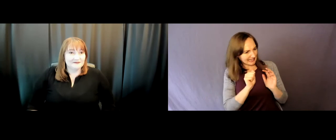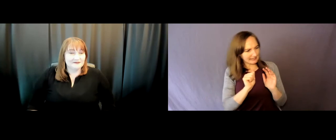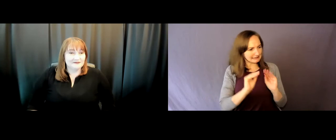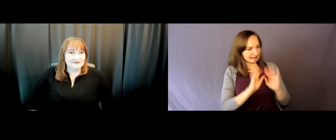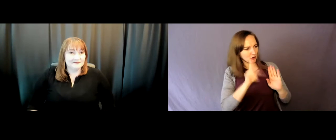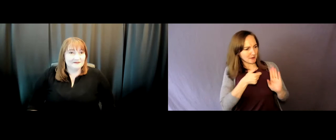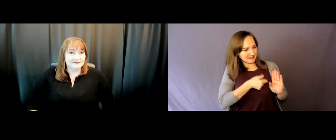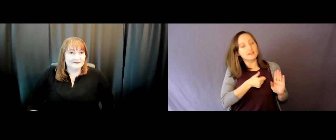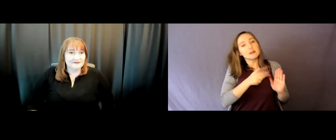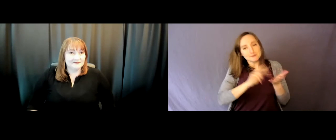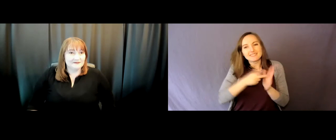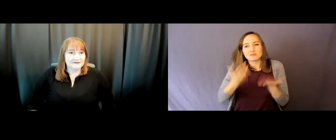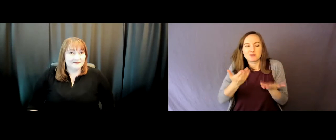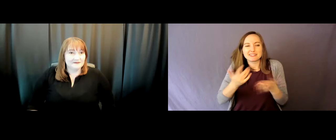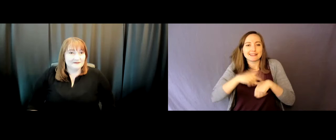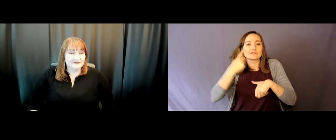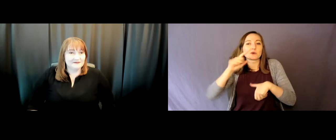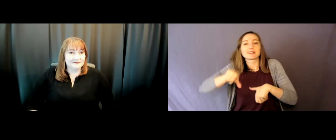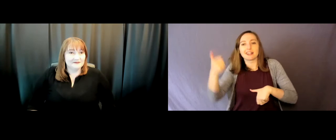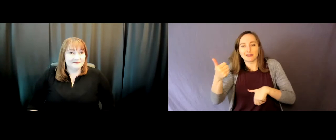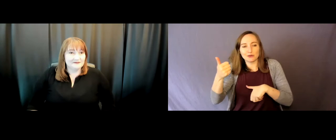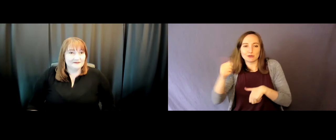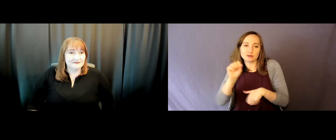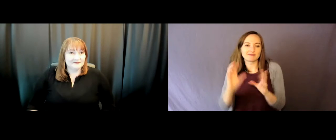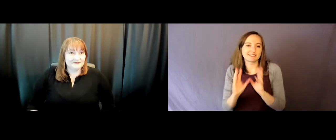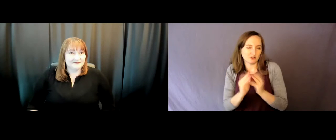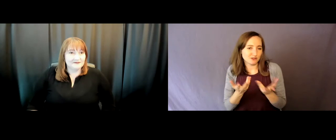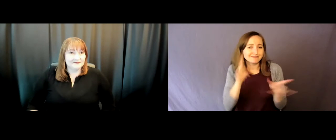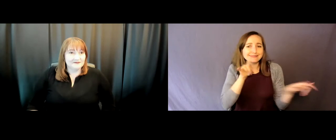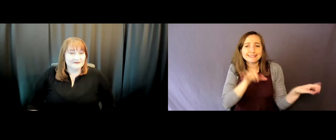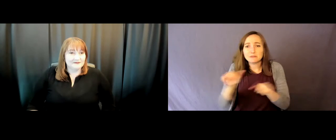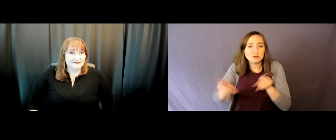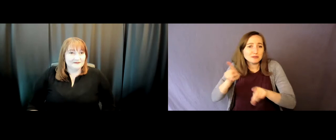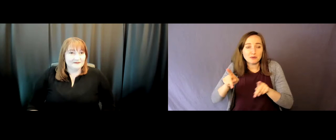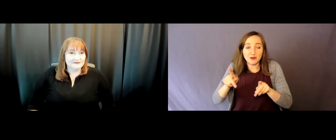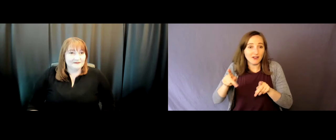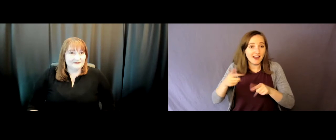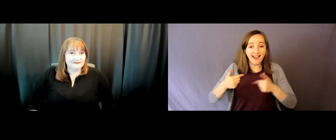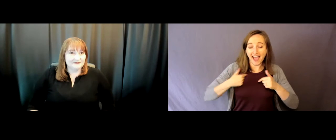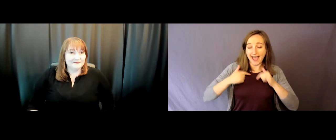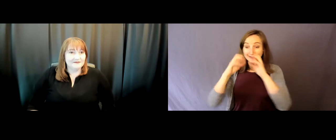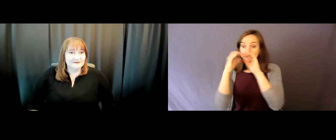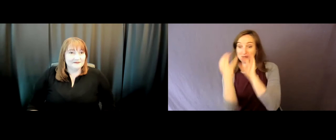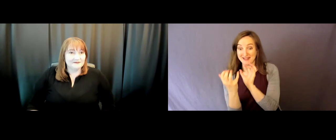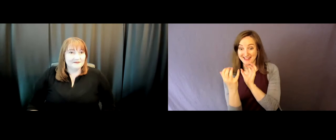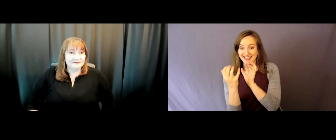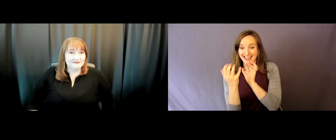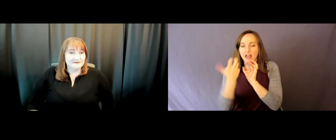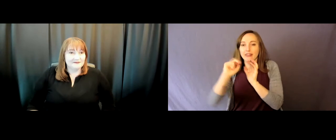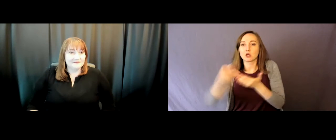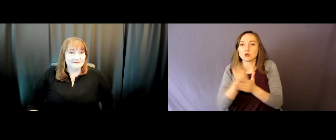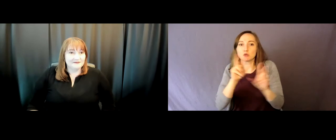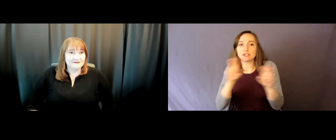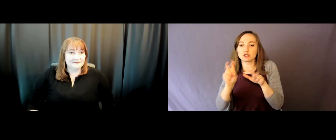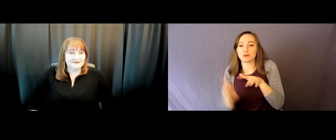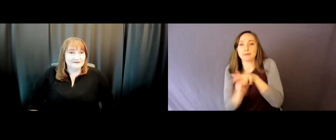another Reiki. Okay. And that's the same with humans too. When I clear something off the top, then another issue comes